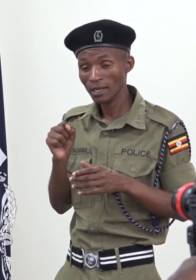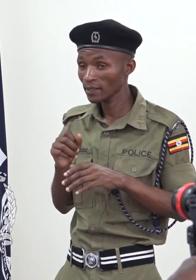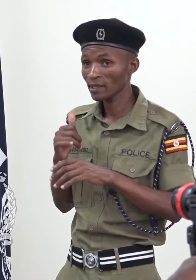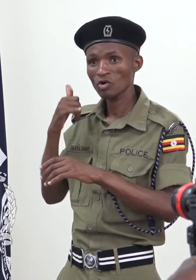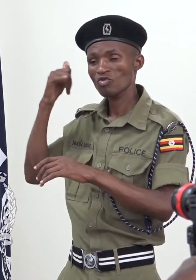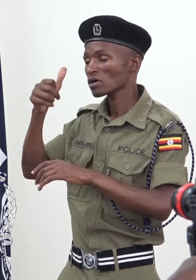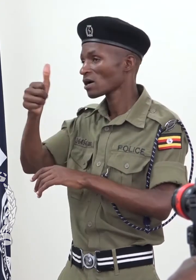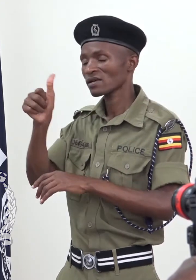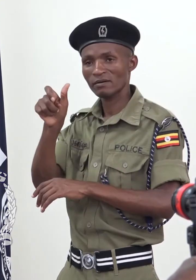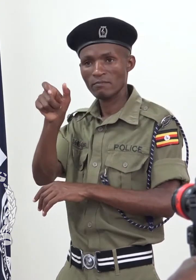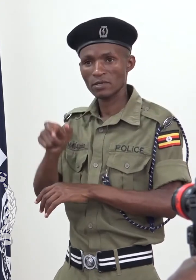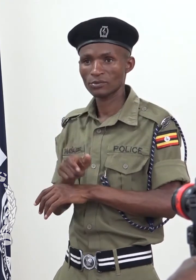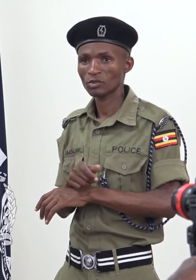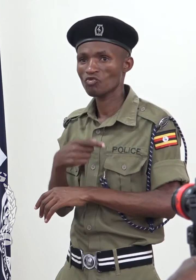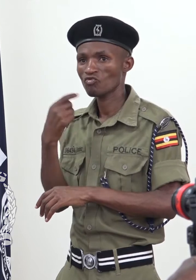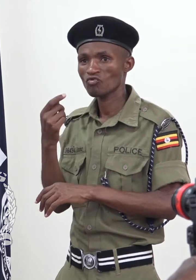else